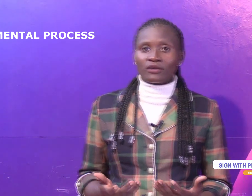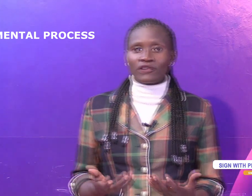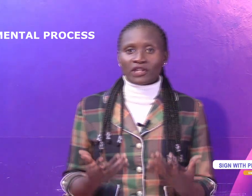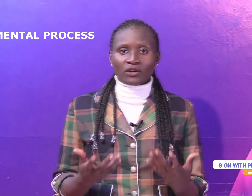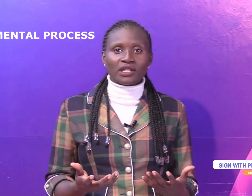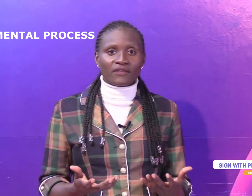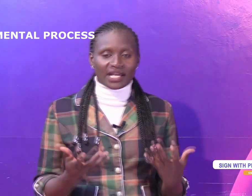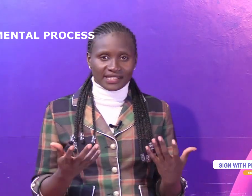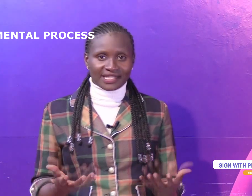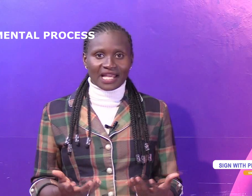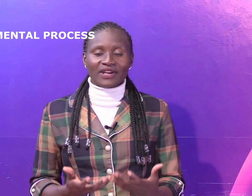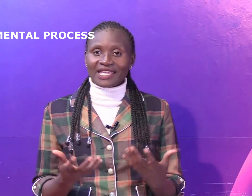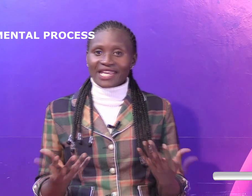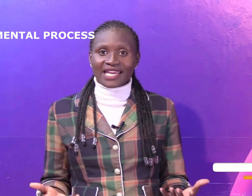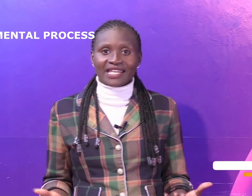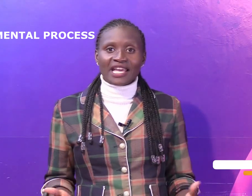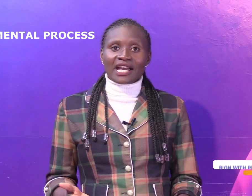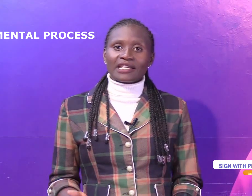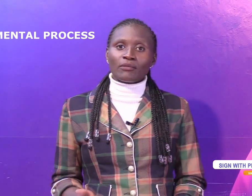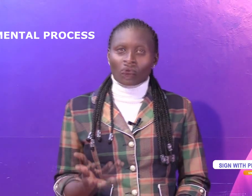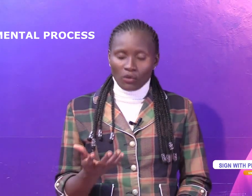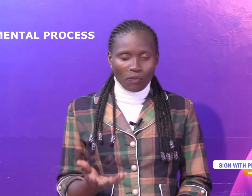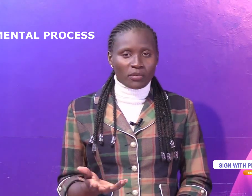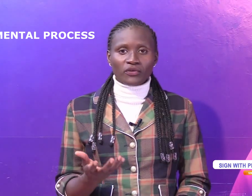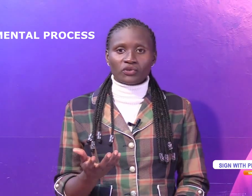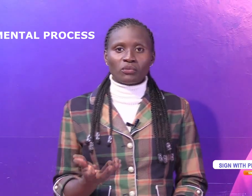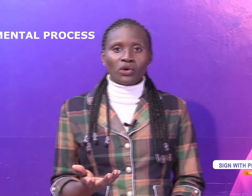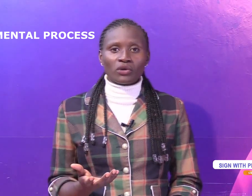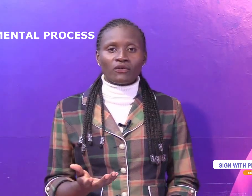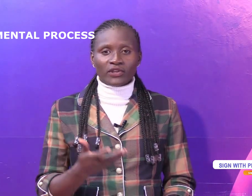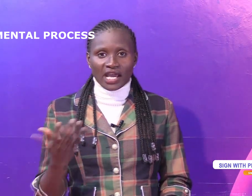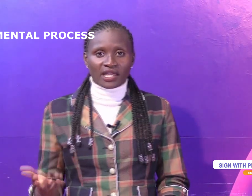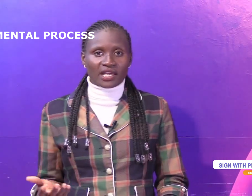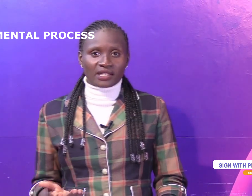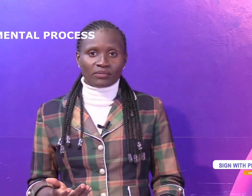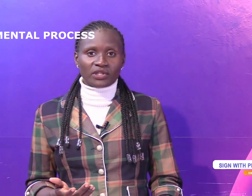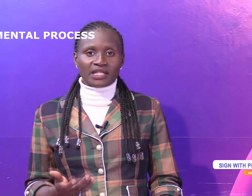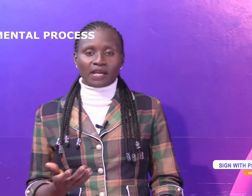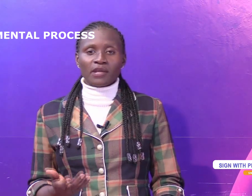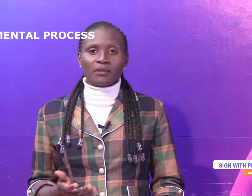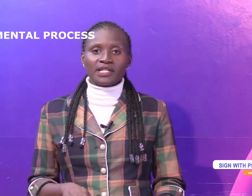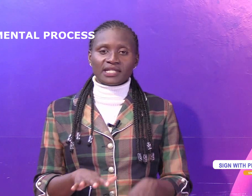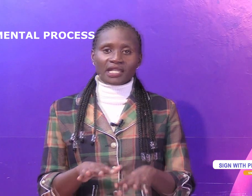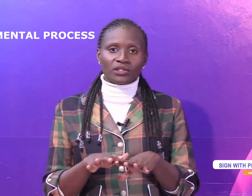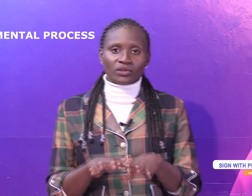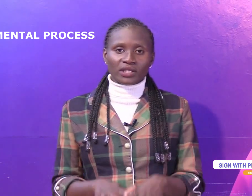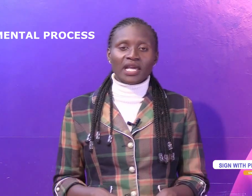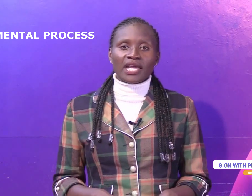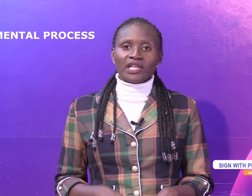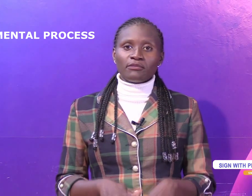Lord giving us this life again. And I'm hoping for tomorrow or for the other episode that are coming up. Just stay tuned and be